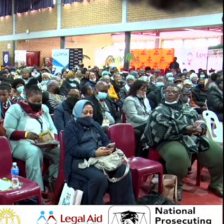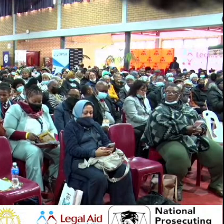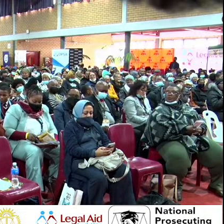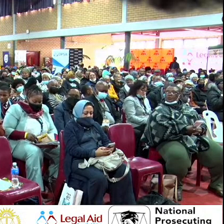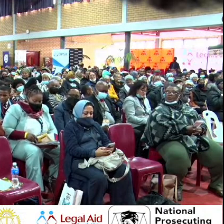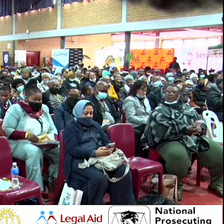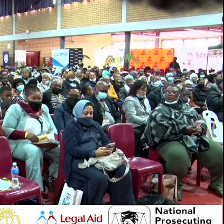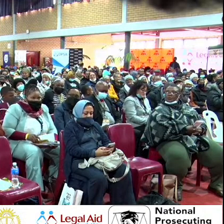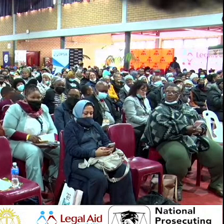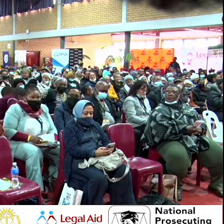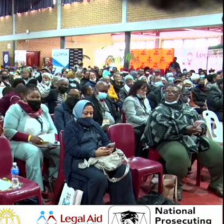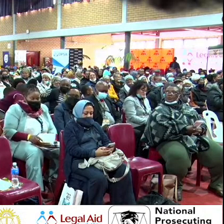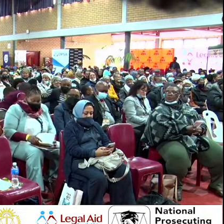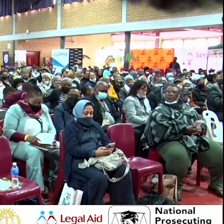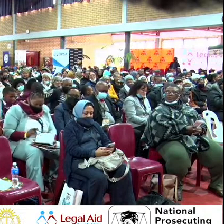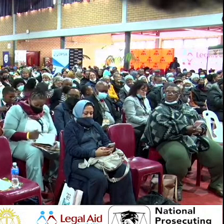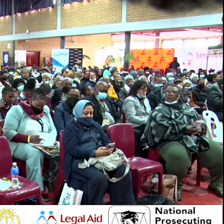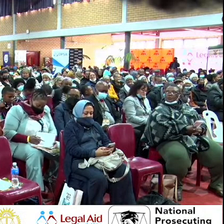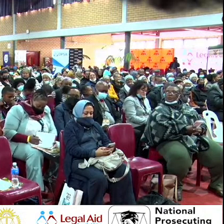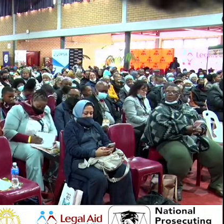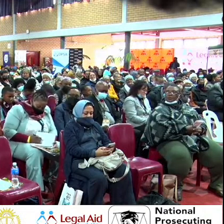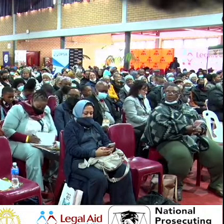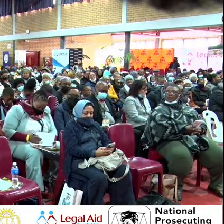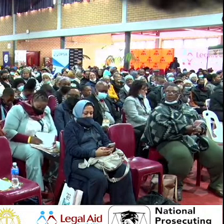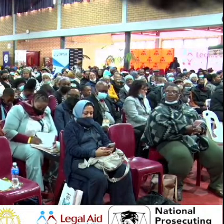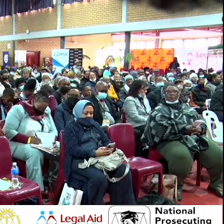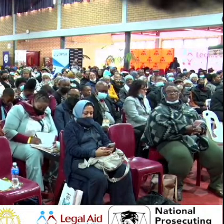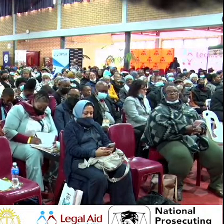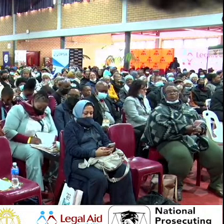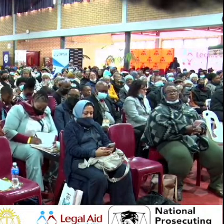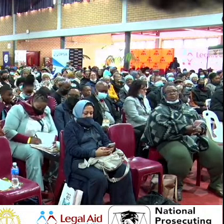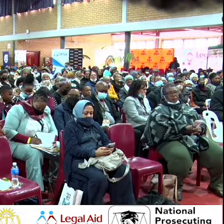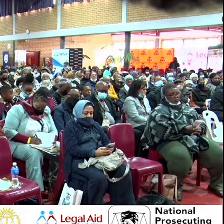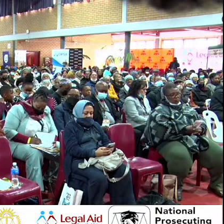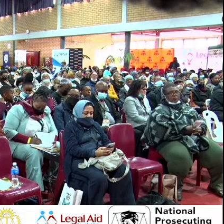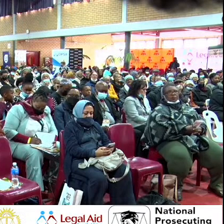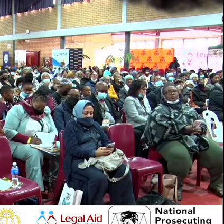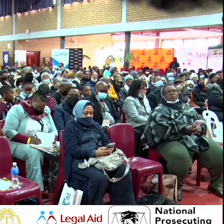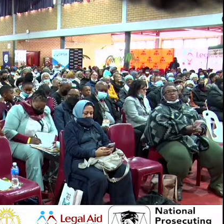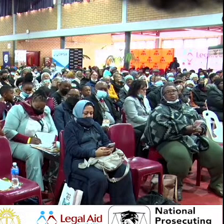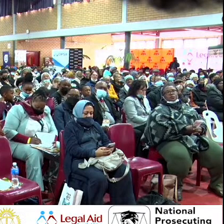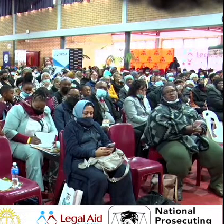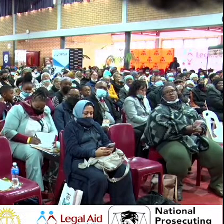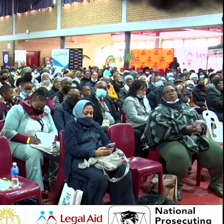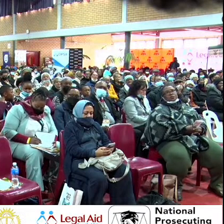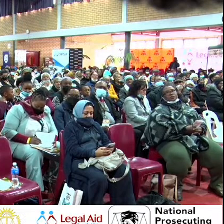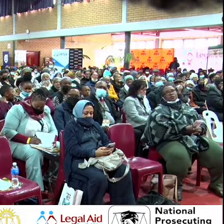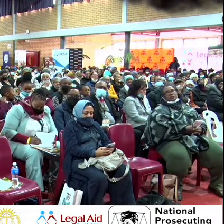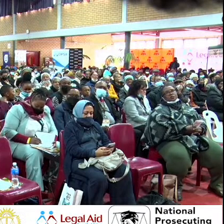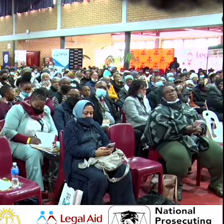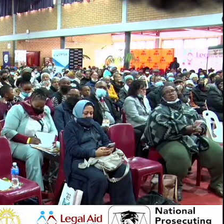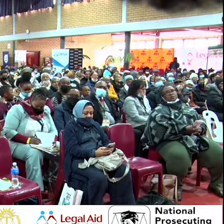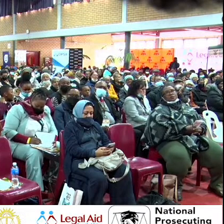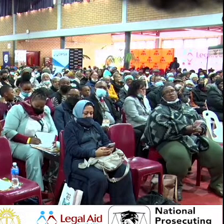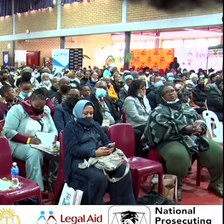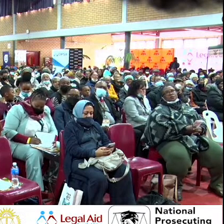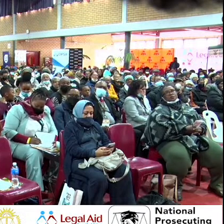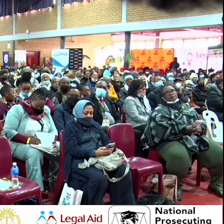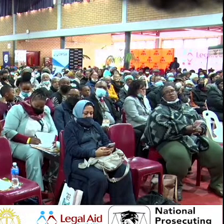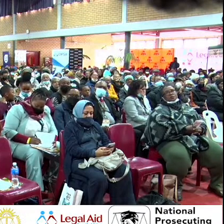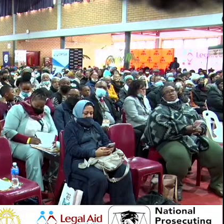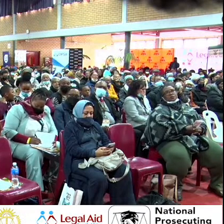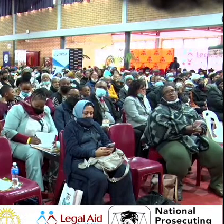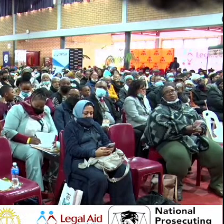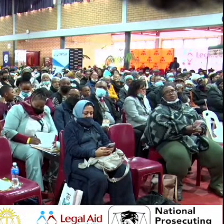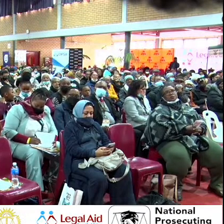inspiring. So I'm going to request humbly the next speakers, because sifuna nina